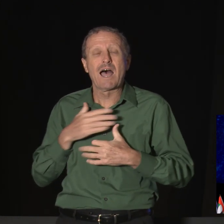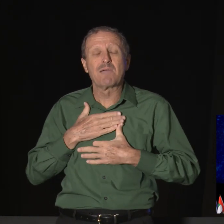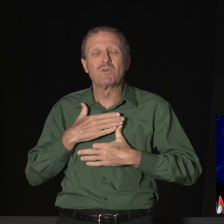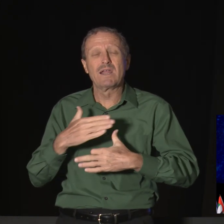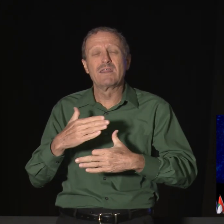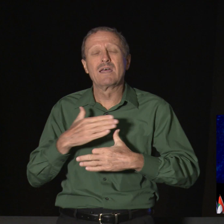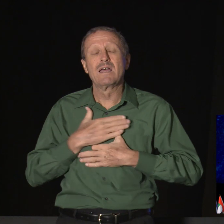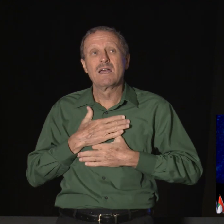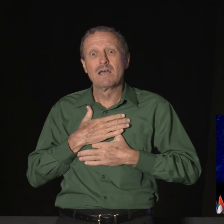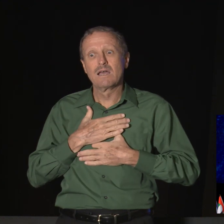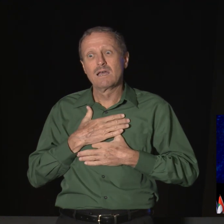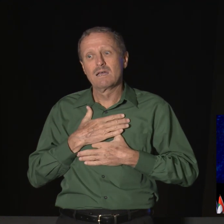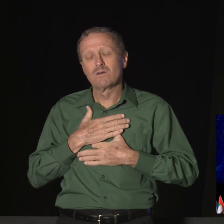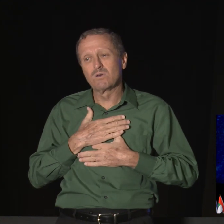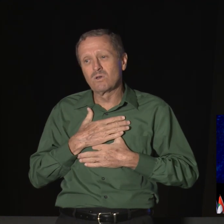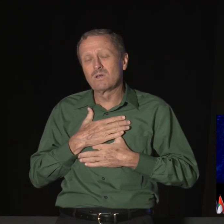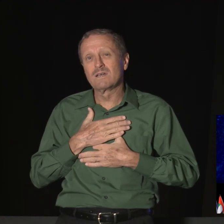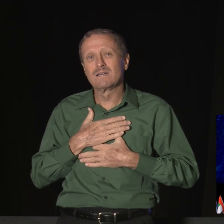breath.